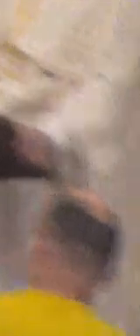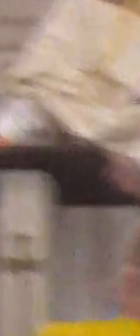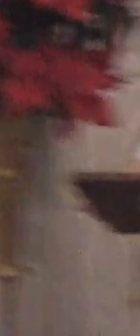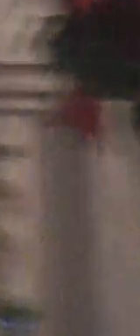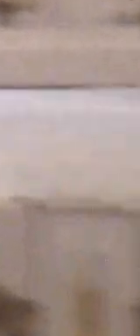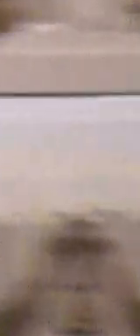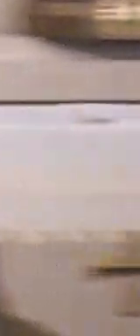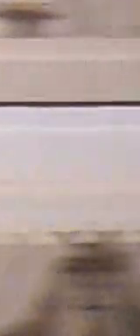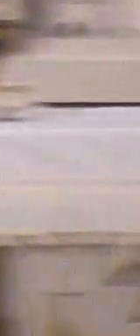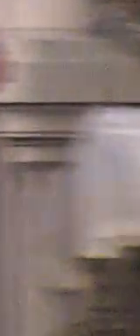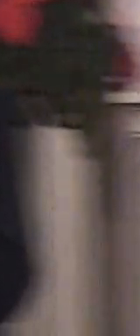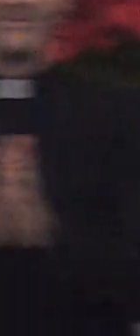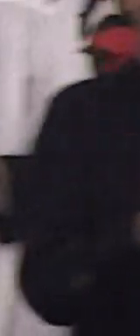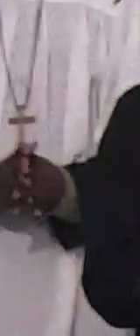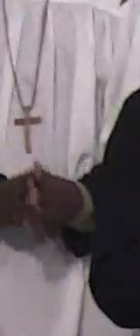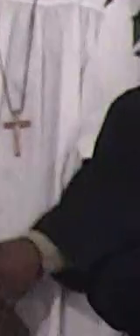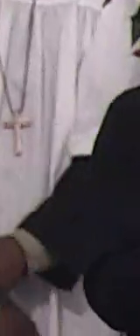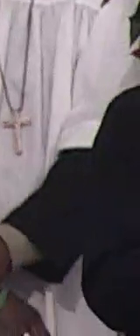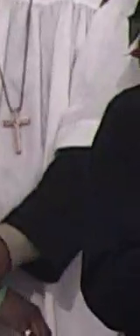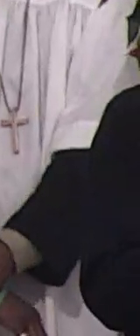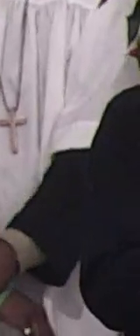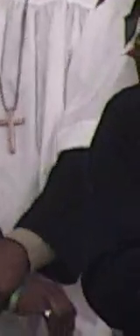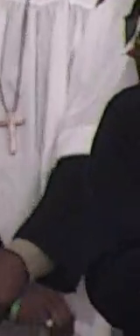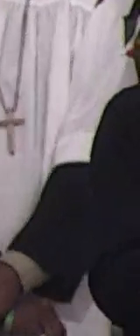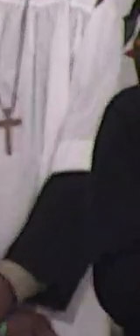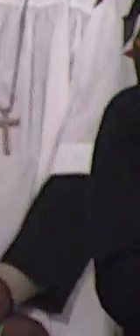Happy New Year.